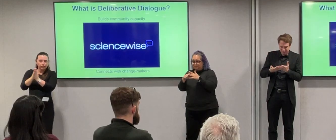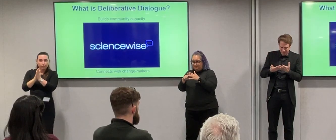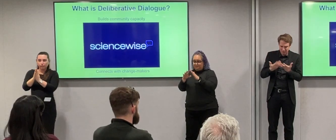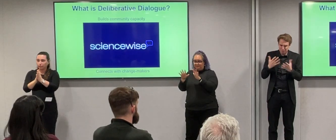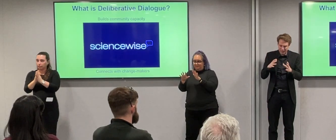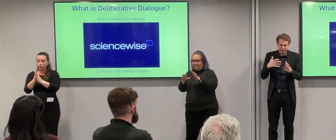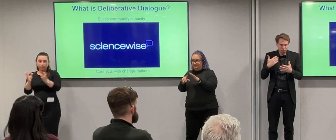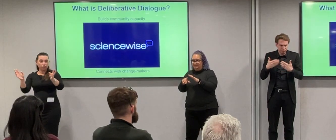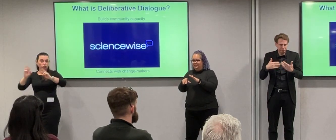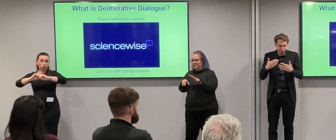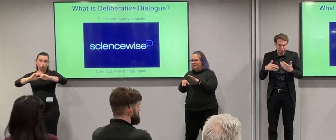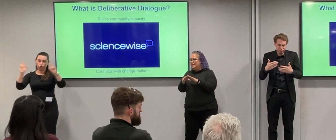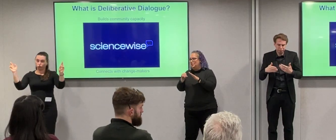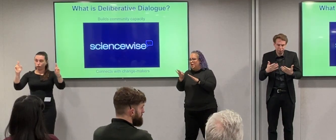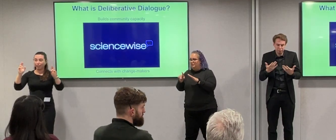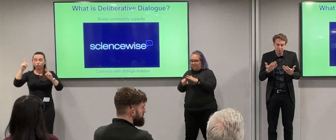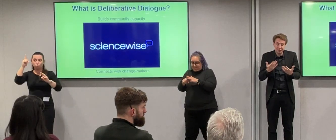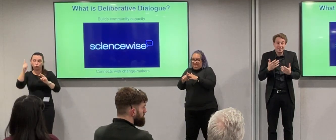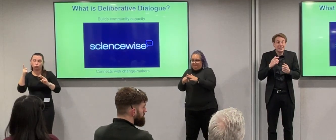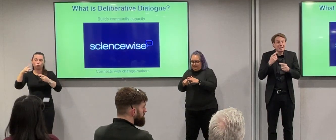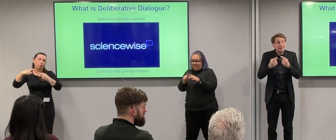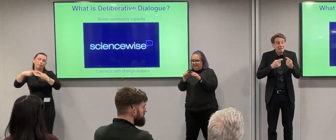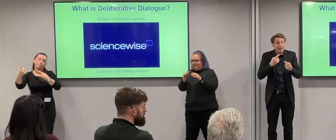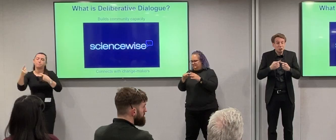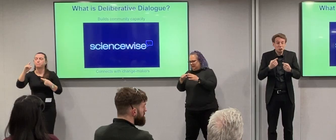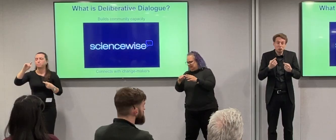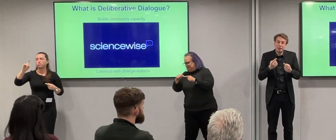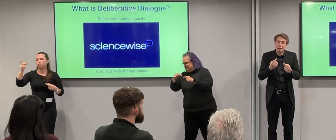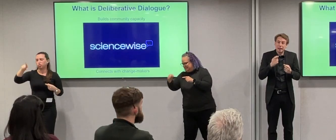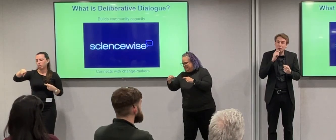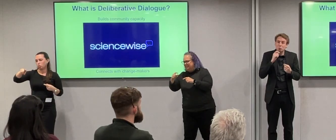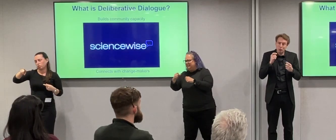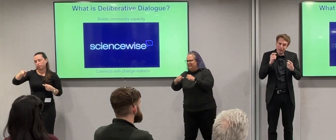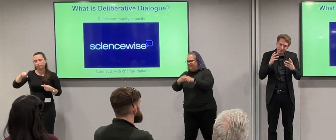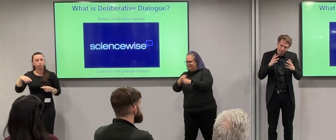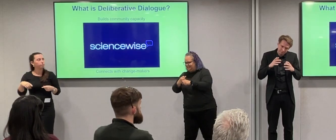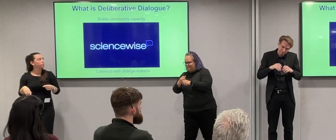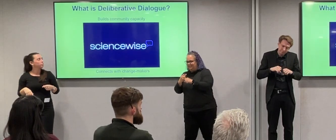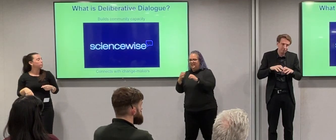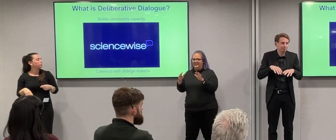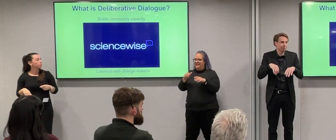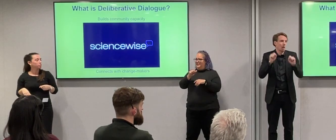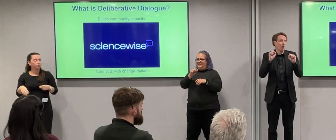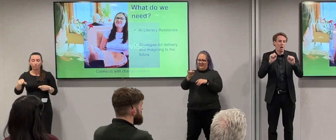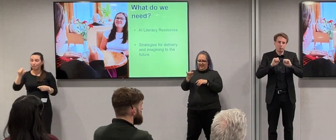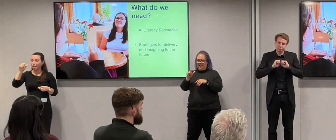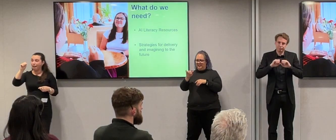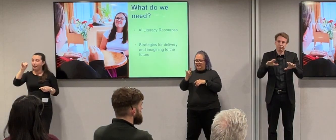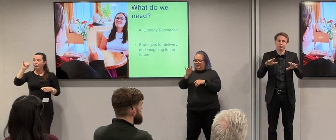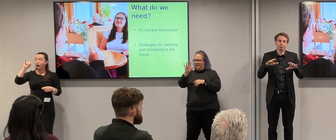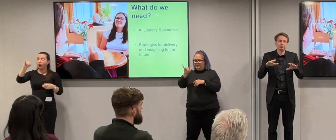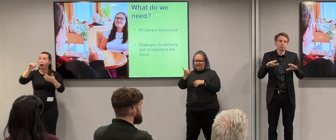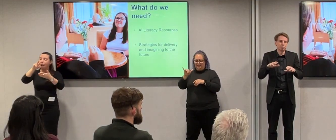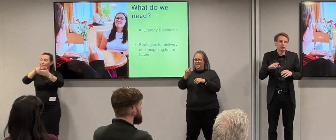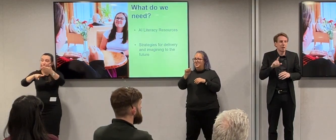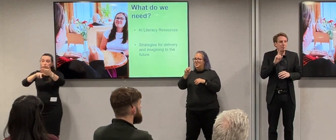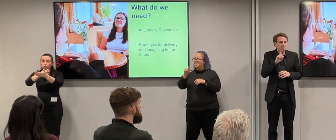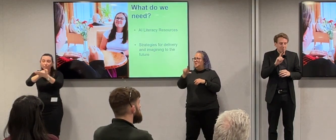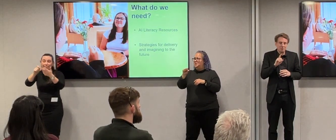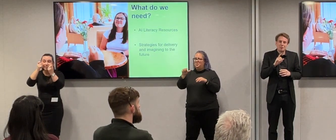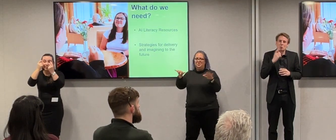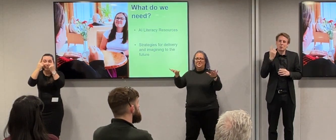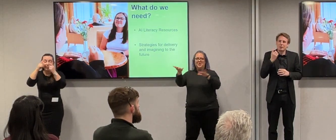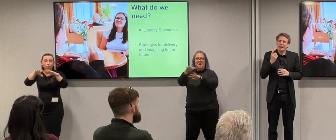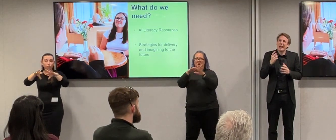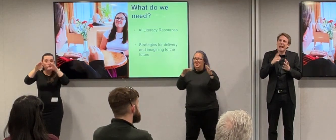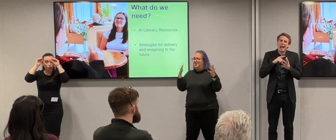kick off this early stages of next year. What AI literacy tools, are out there, have worked for